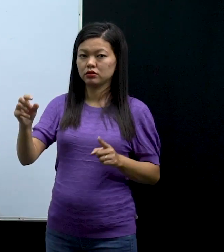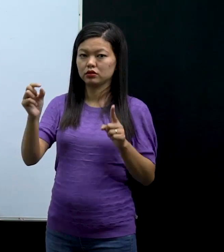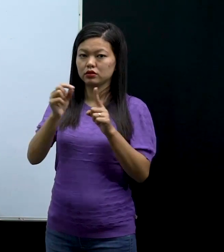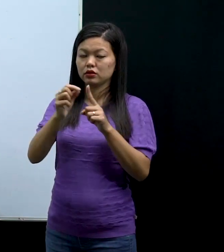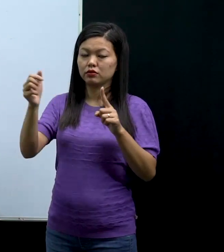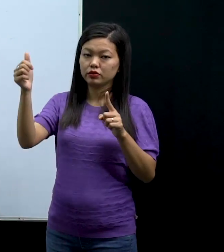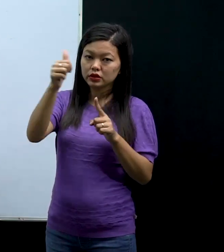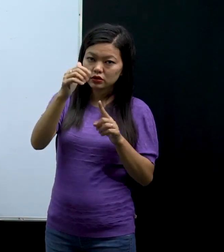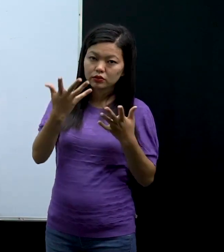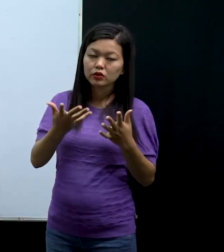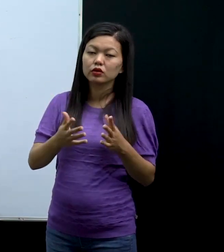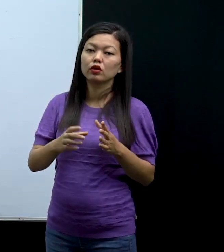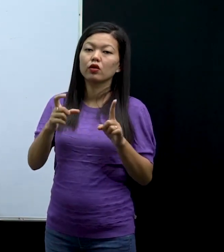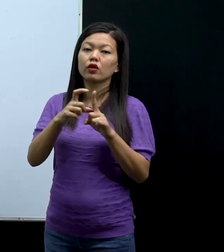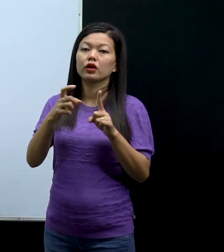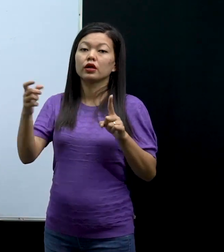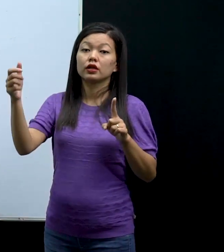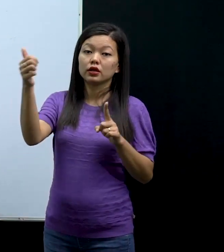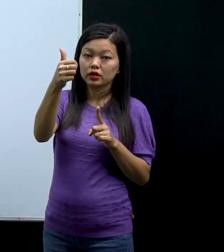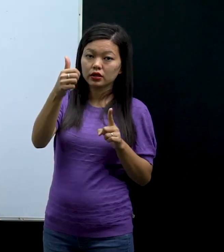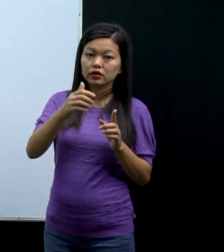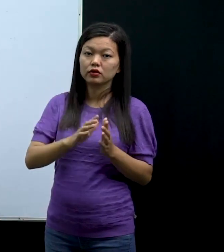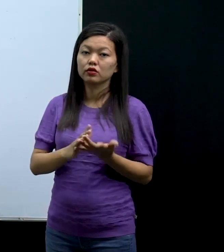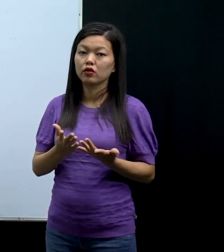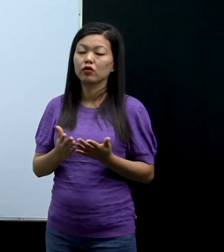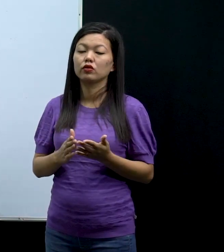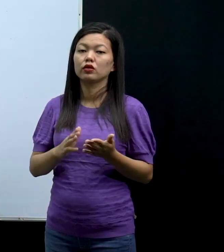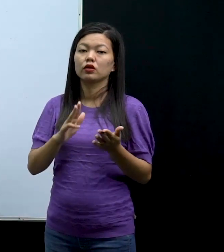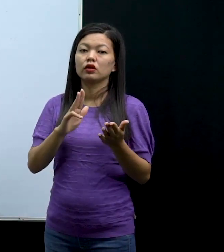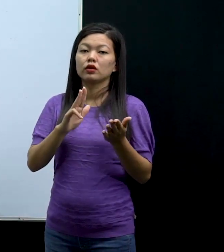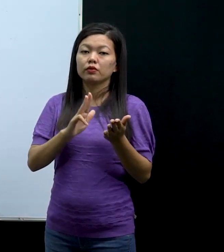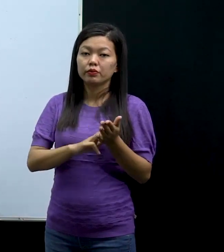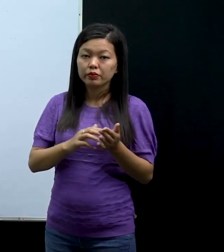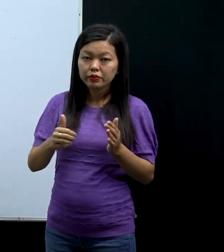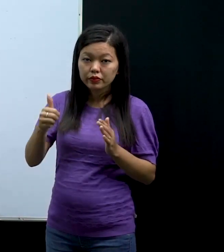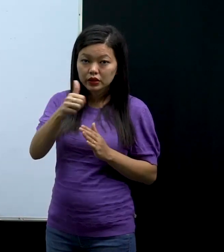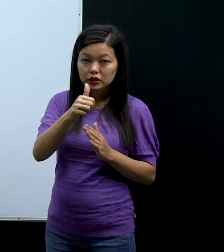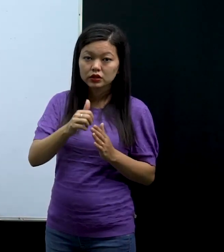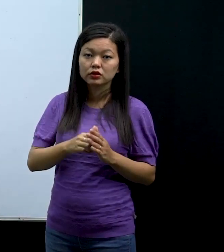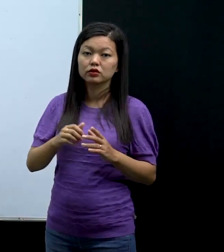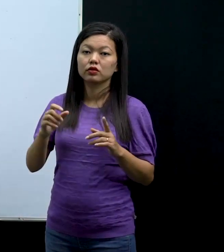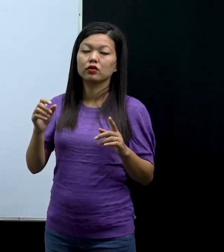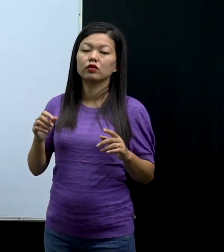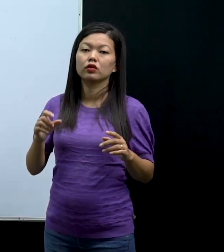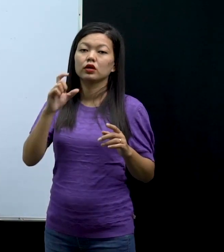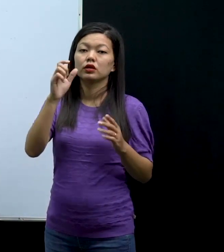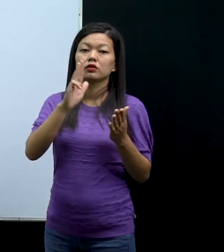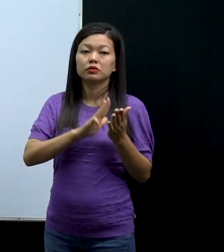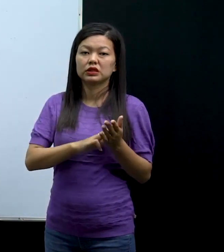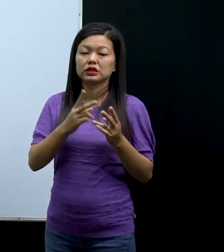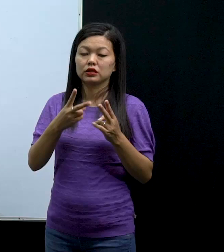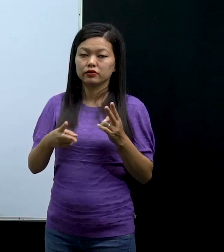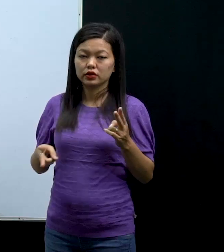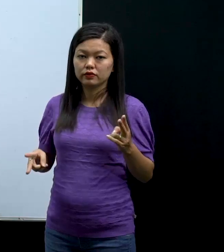organization. That is the reason why you have to know that when you write the name and address, you can write the concerned minister, the